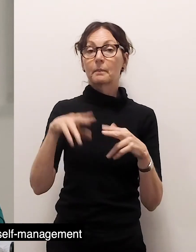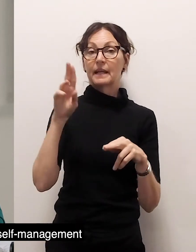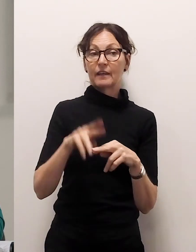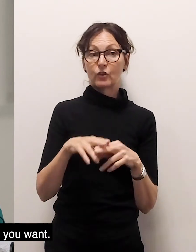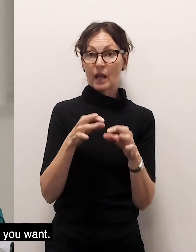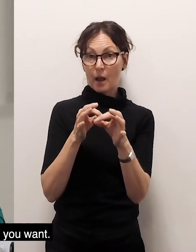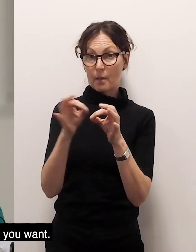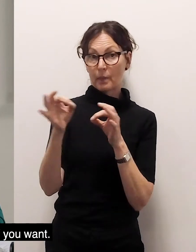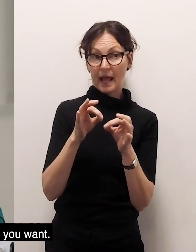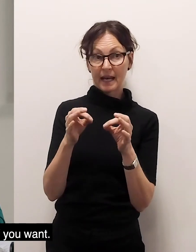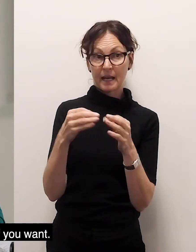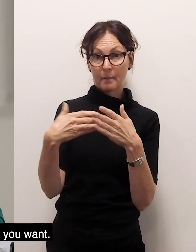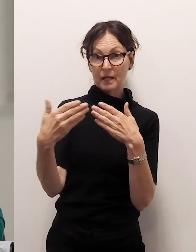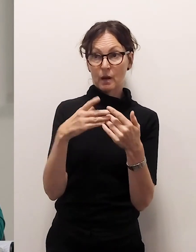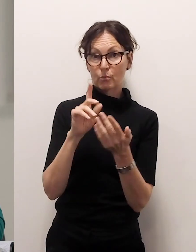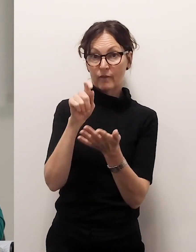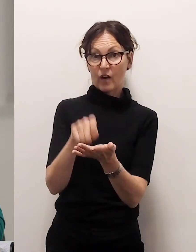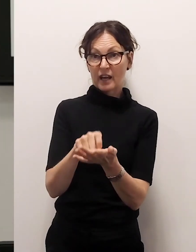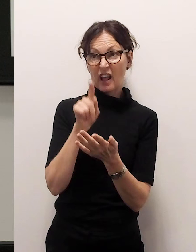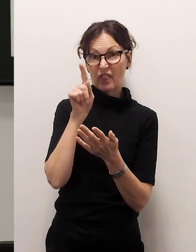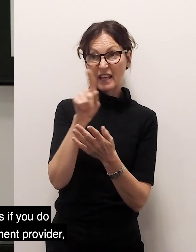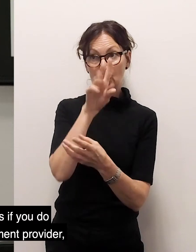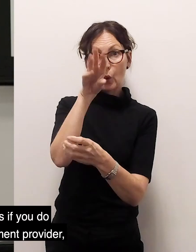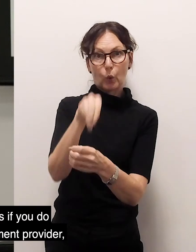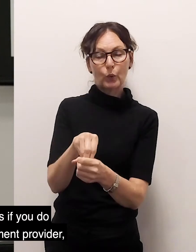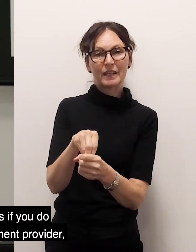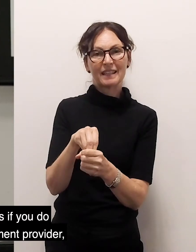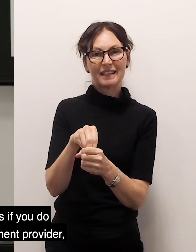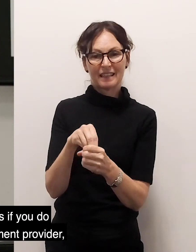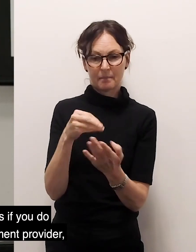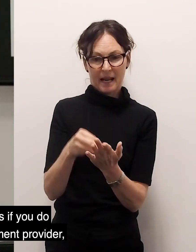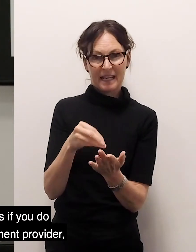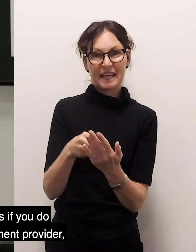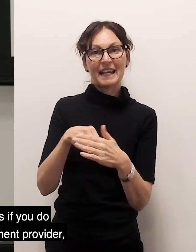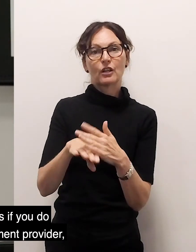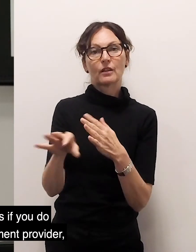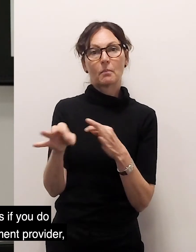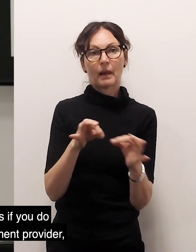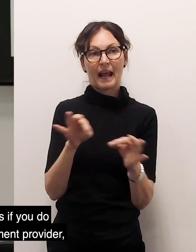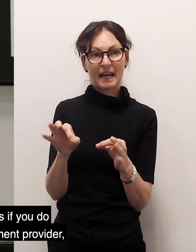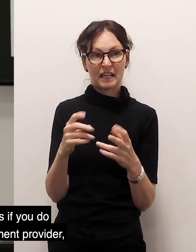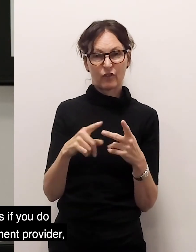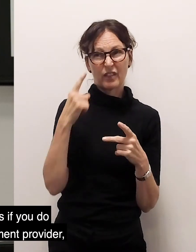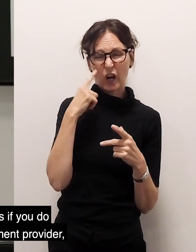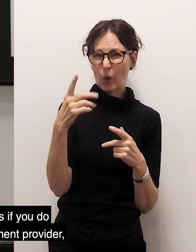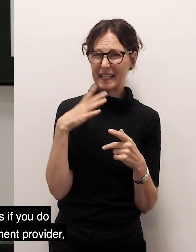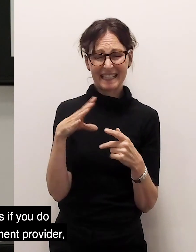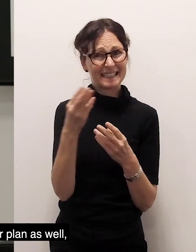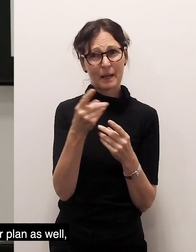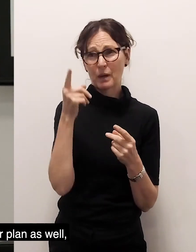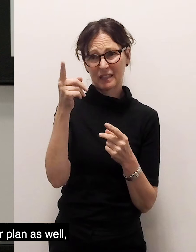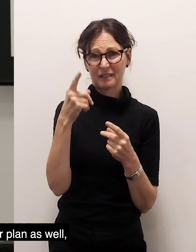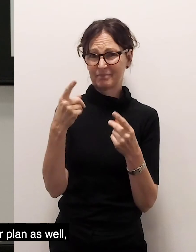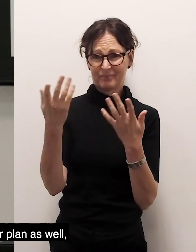go over to self-management when you want, if you want. The other thing is if you do get plan management